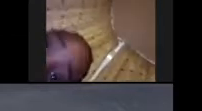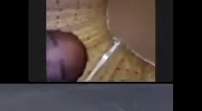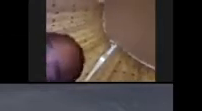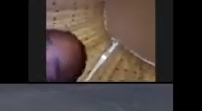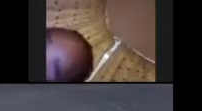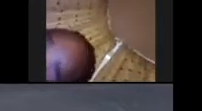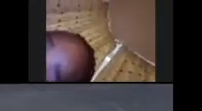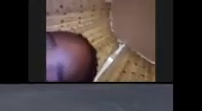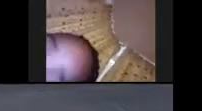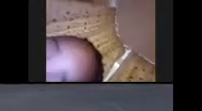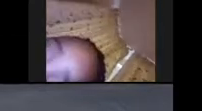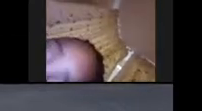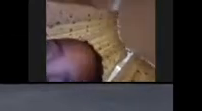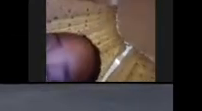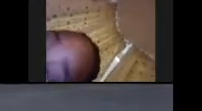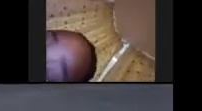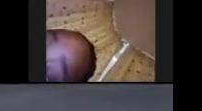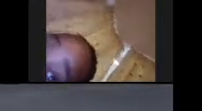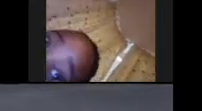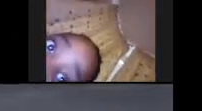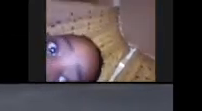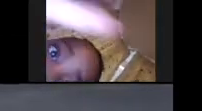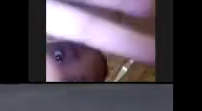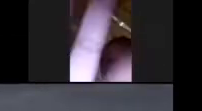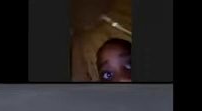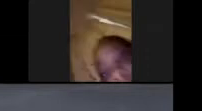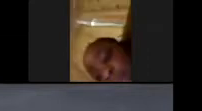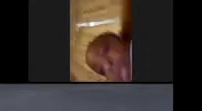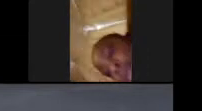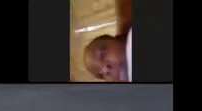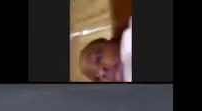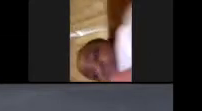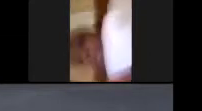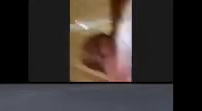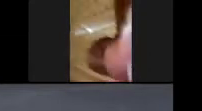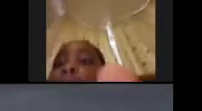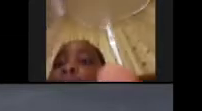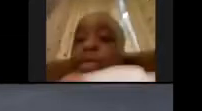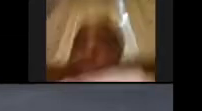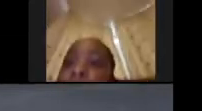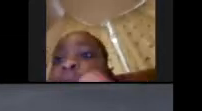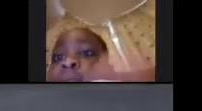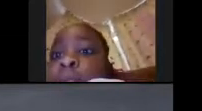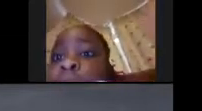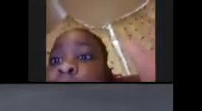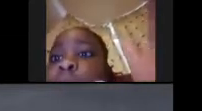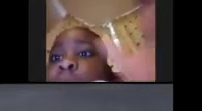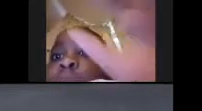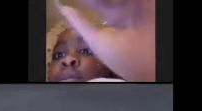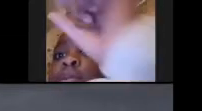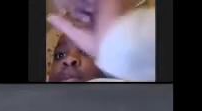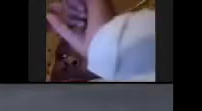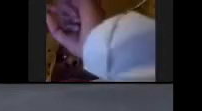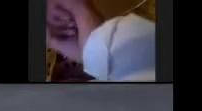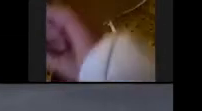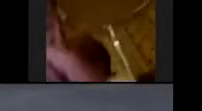Oh, we are going to guess. Okay, okay, okay. Thank you, thank you. Sorry, Auntie. Let's go, Other Leah. children, watch Leah, and